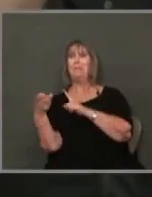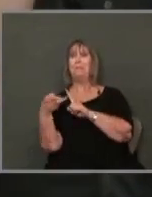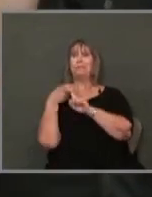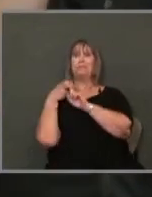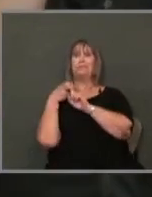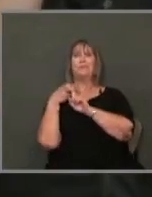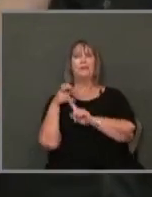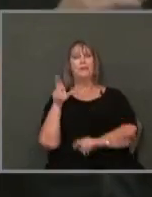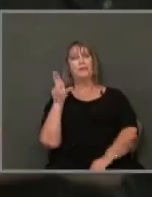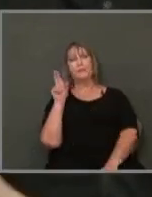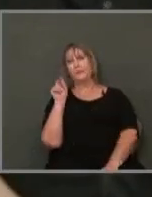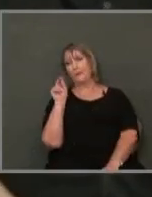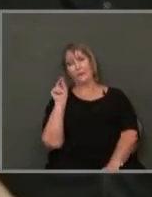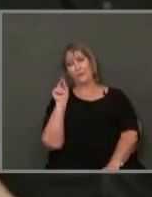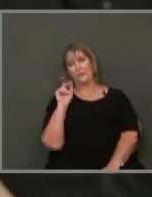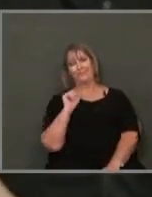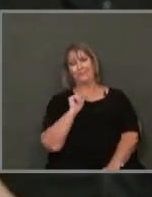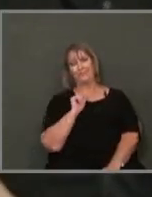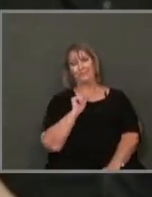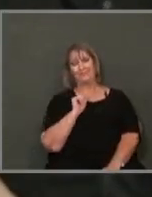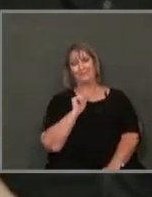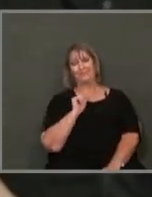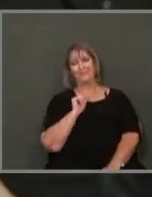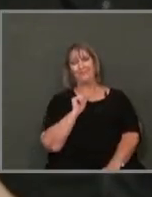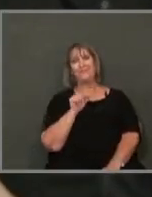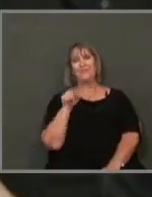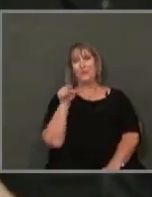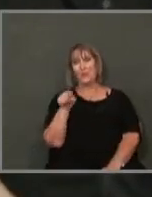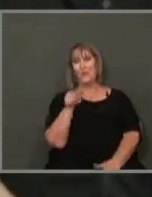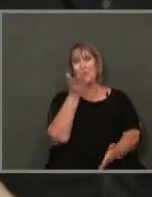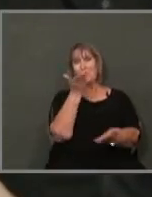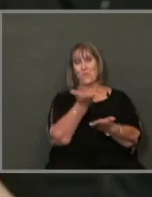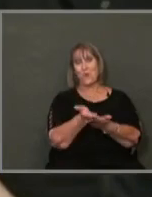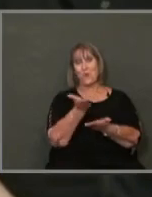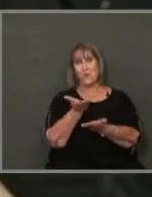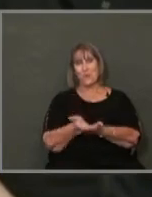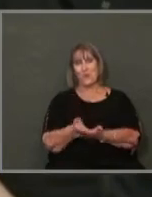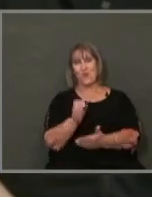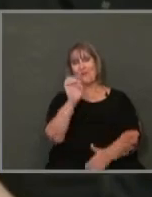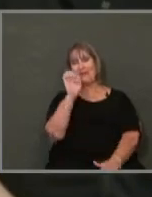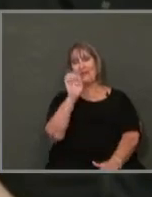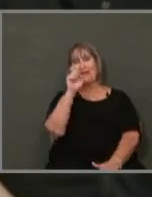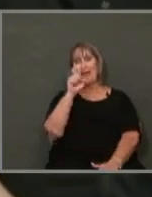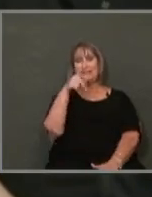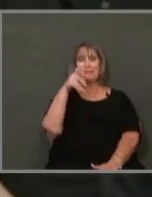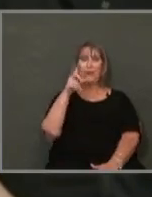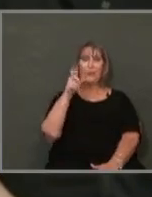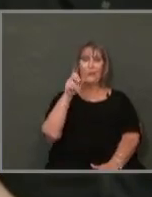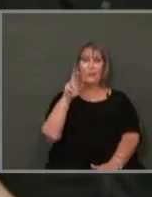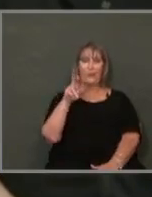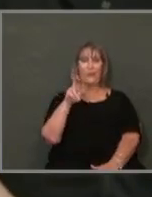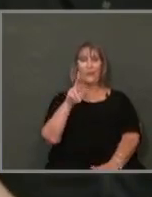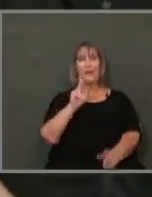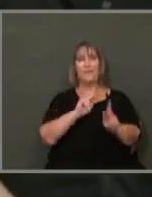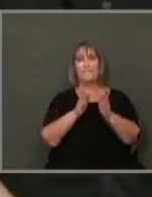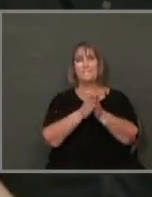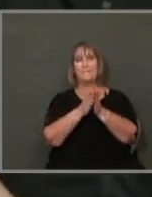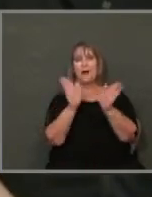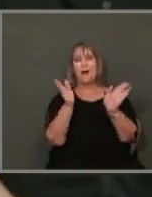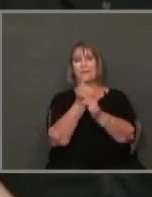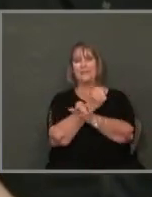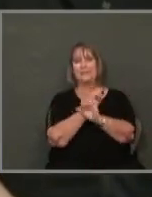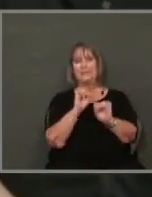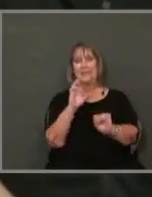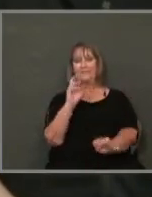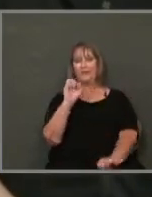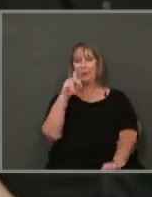And you are walking, talking proof, right, that this Explorers Public Safety Corps works, right? That at the